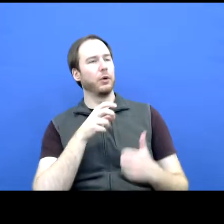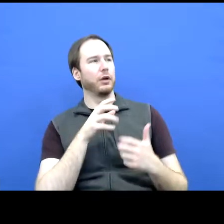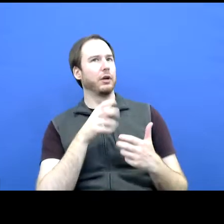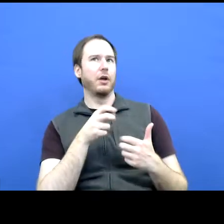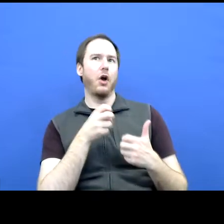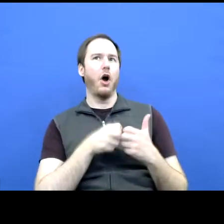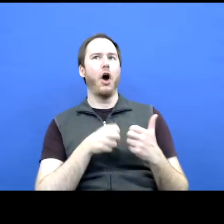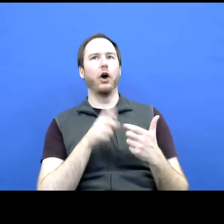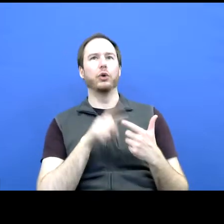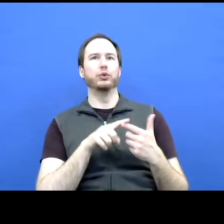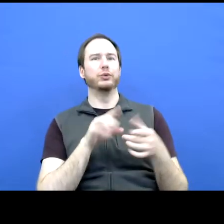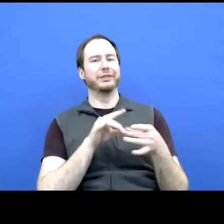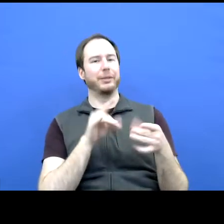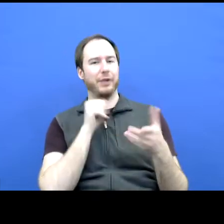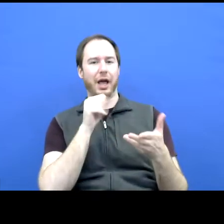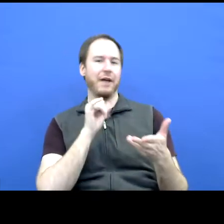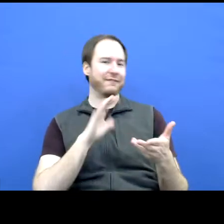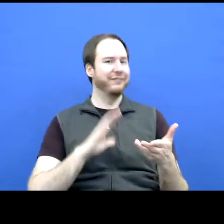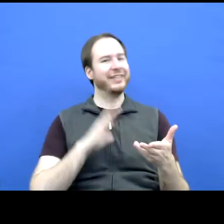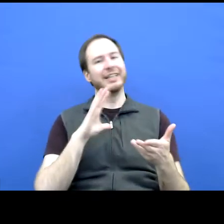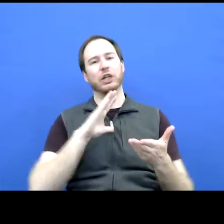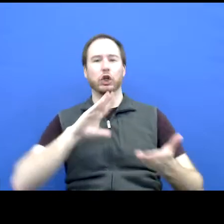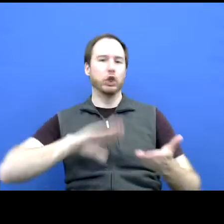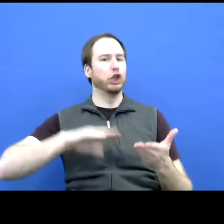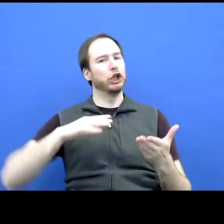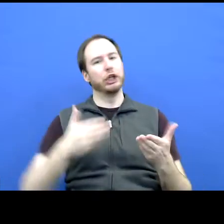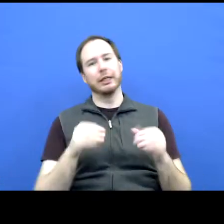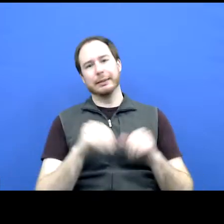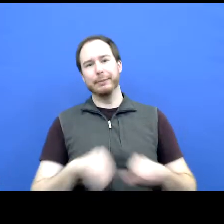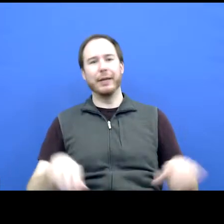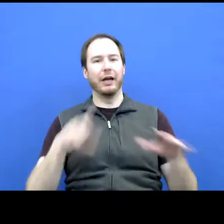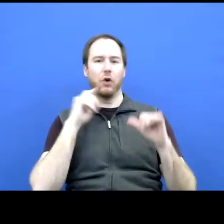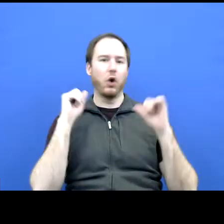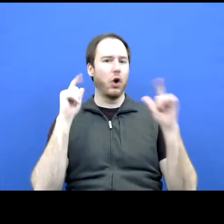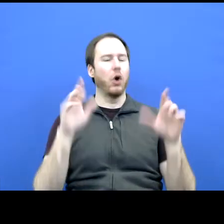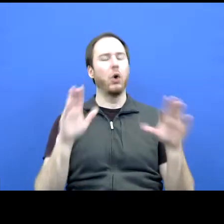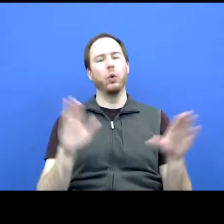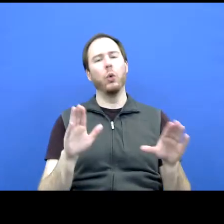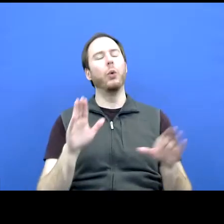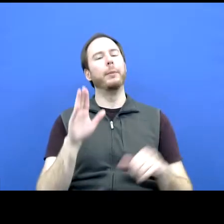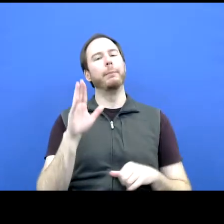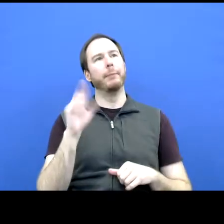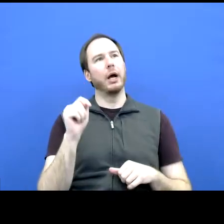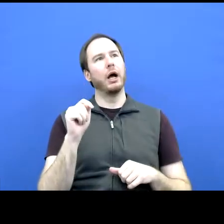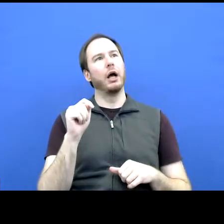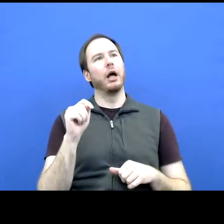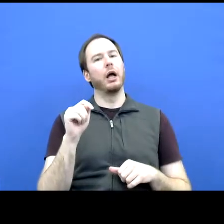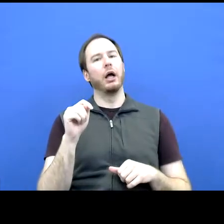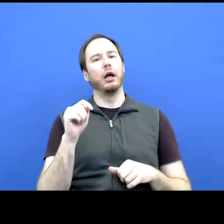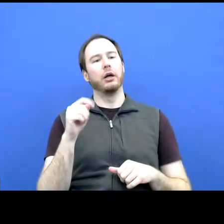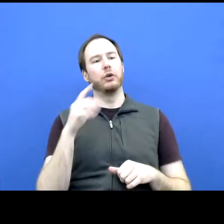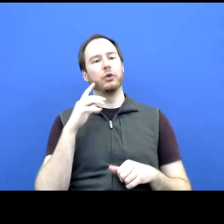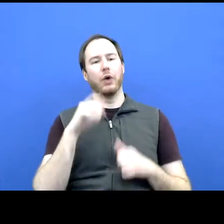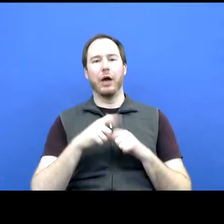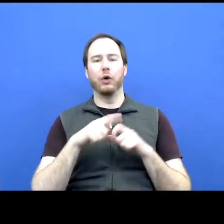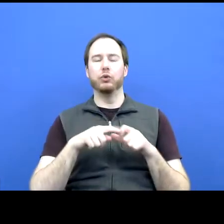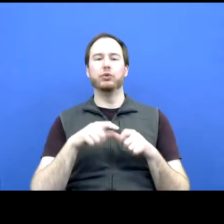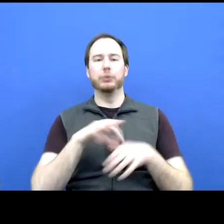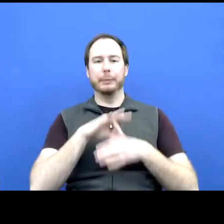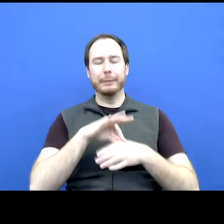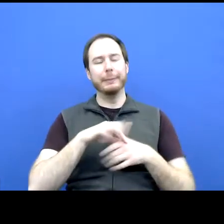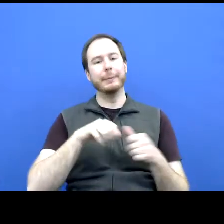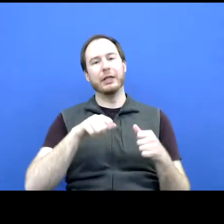not an official cooking space, so there isn't cook spaces but grinding meat and